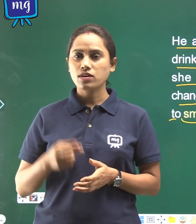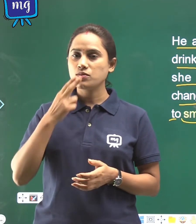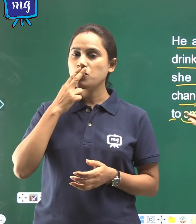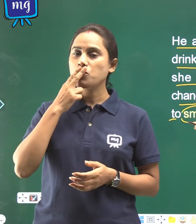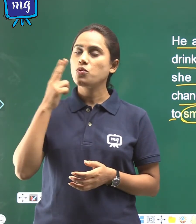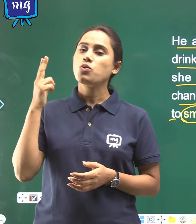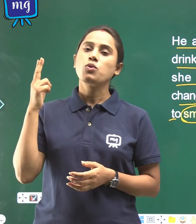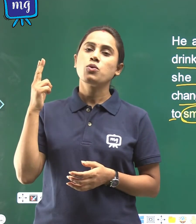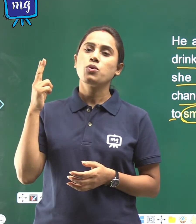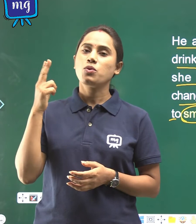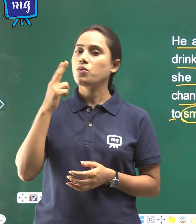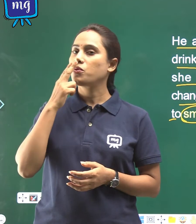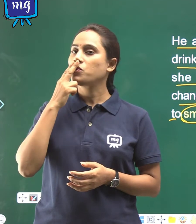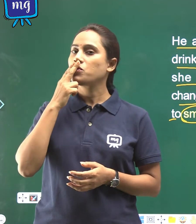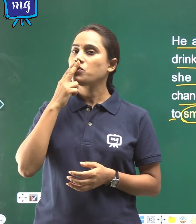smoke.